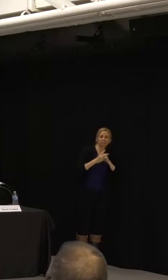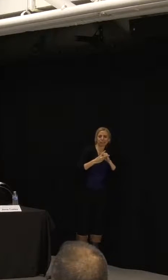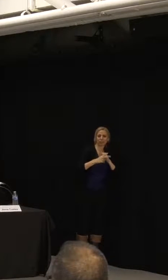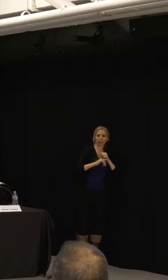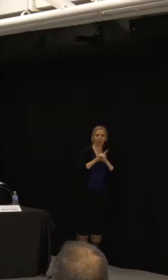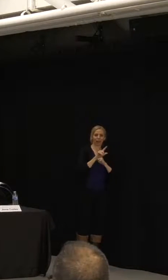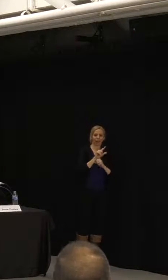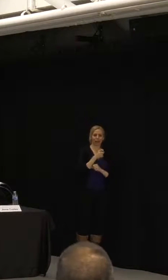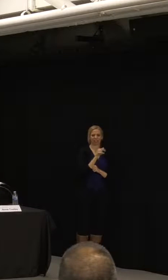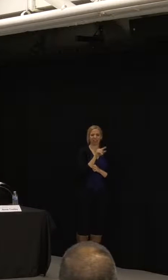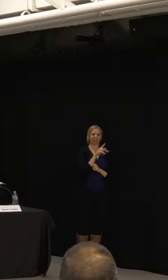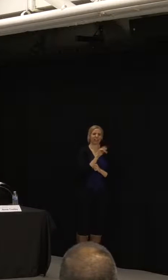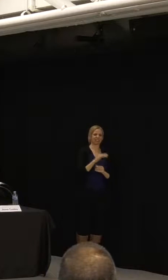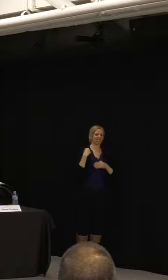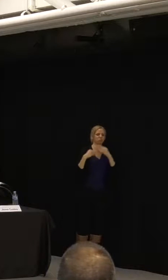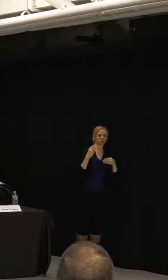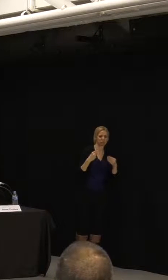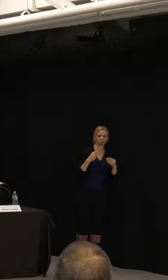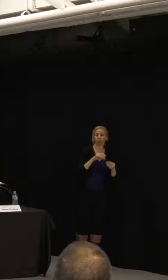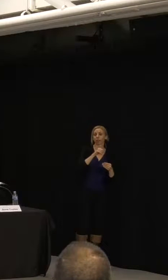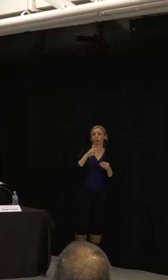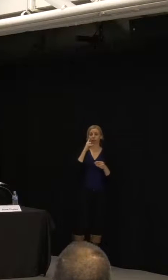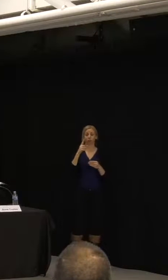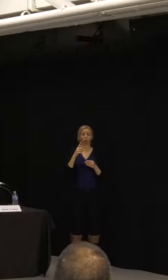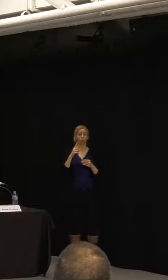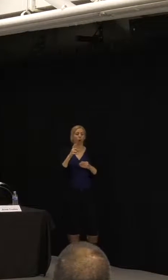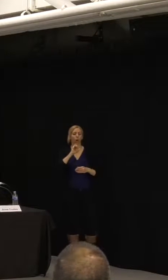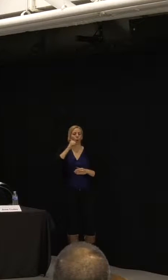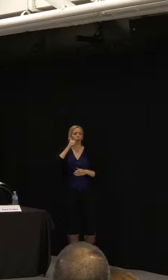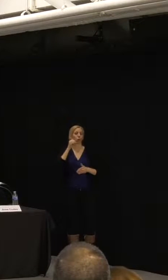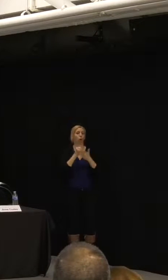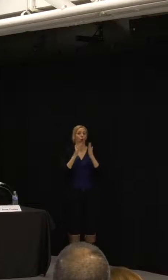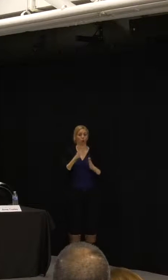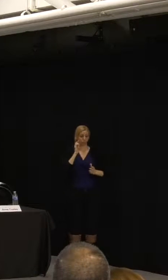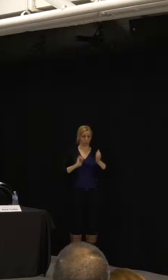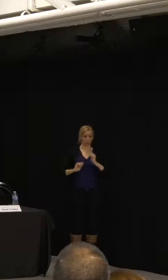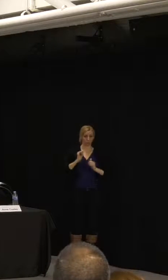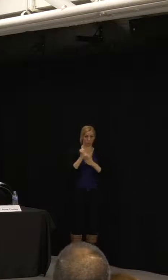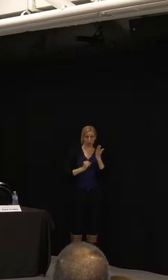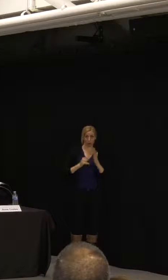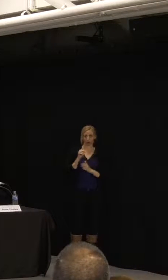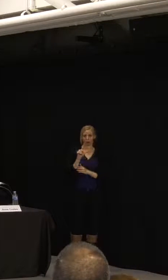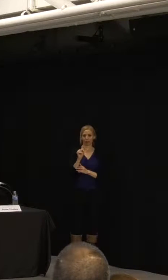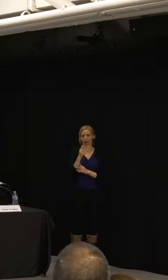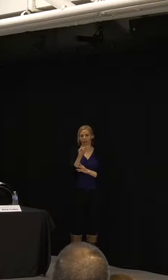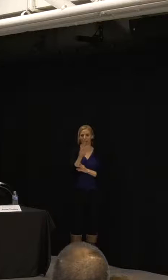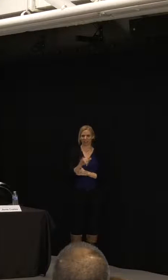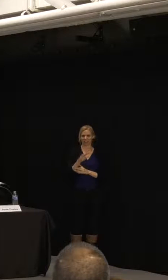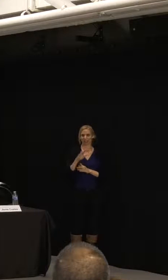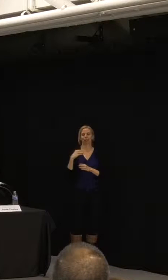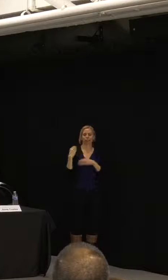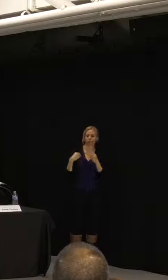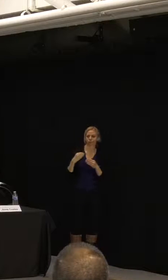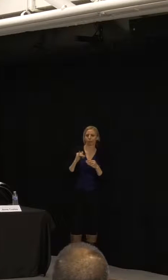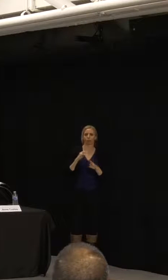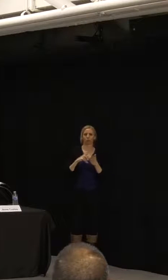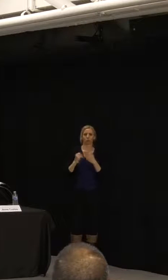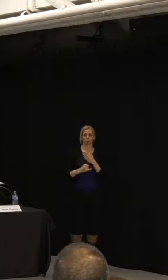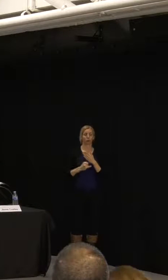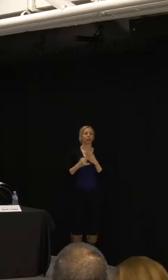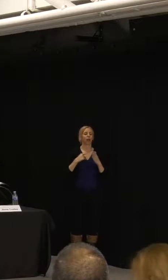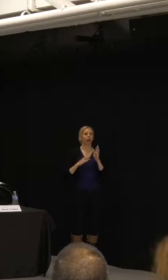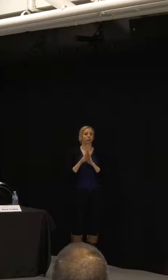older performing artists called the Performing Arts Legacy Project, which I'm developing for the Actors Fund, and we hope to launch online in a